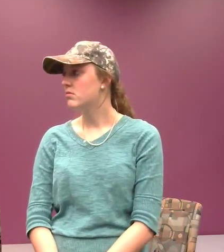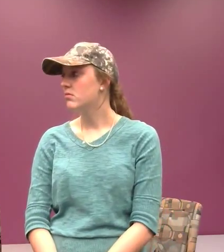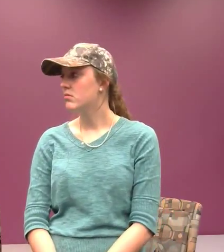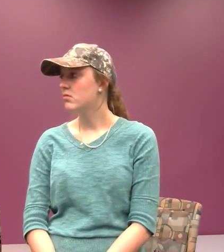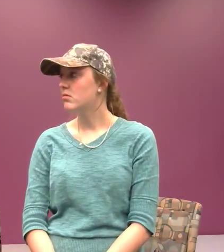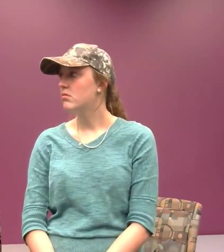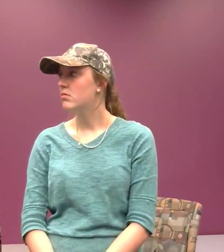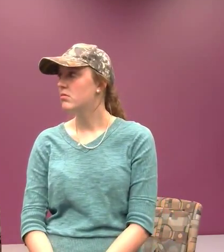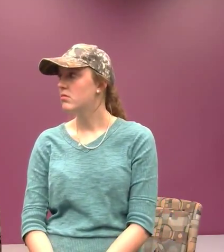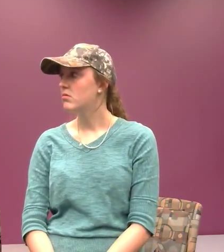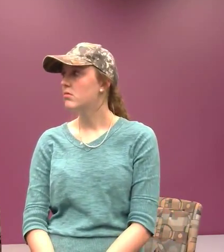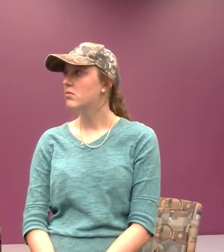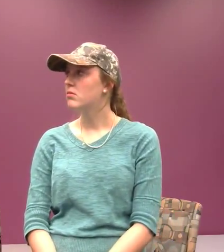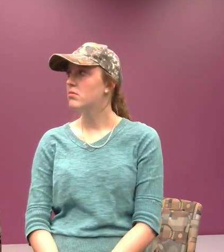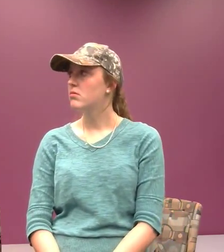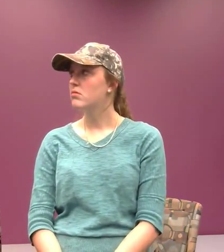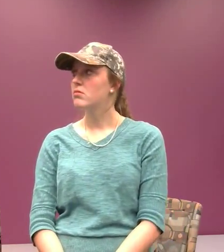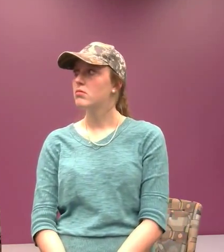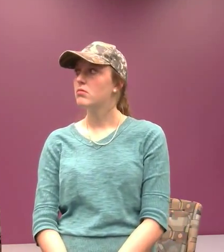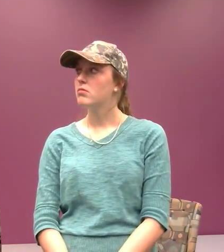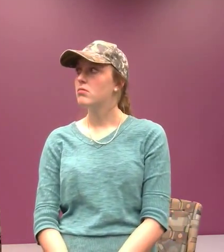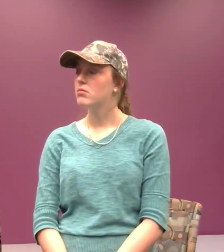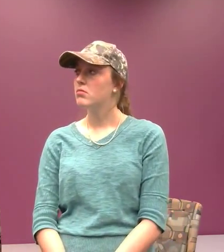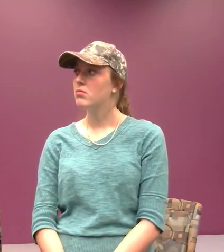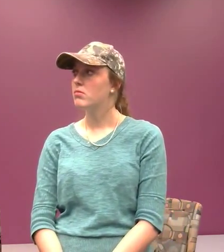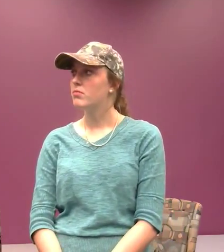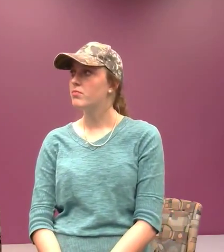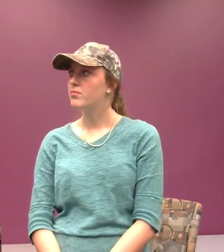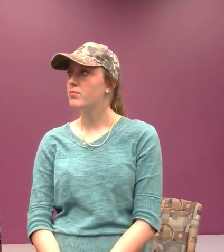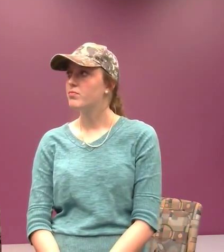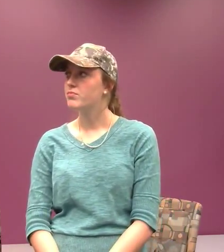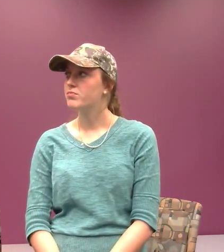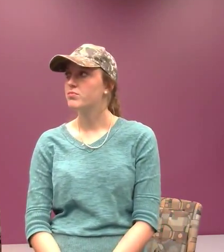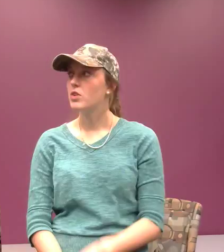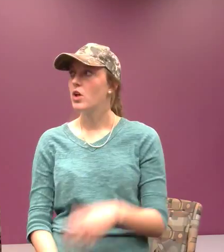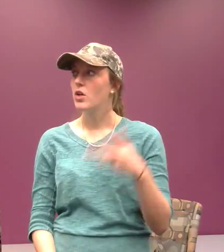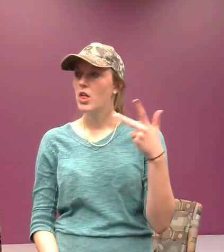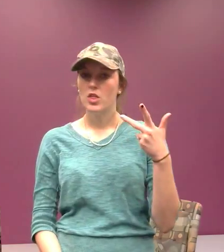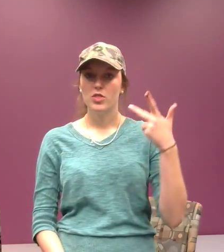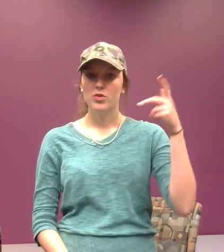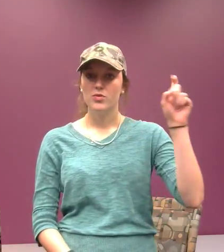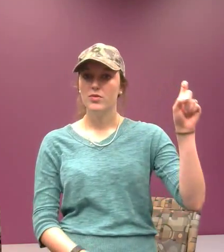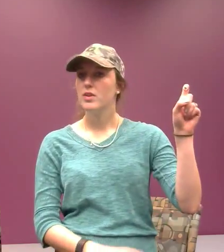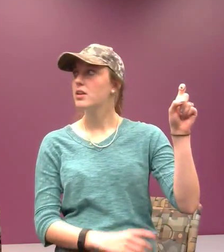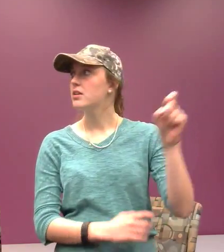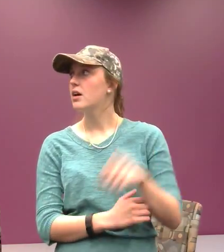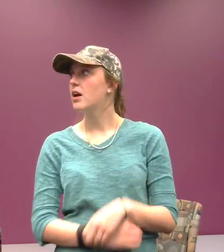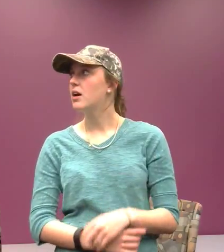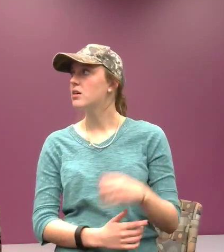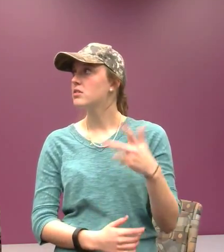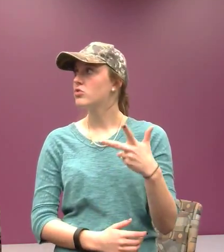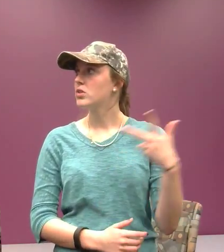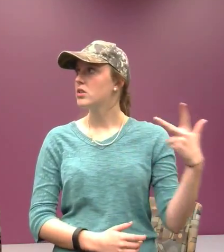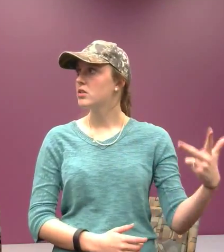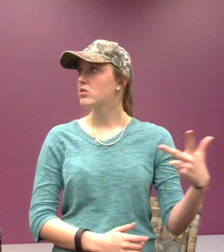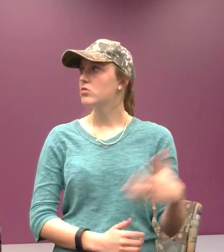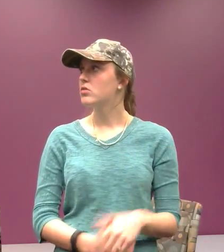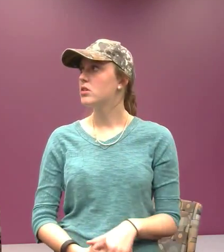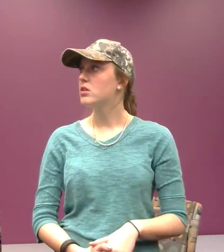everything's done and put down to the 3 we need, and the X we need up there. So what we did is we factored as much